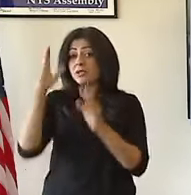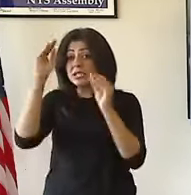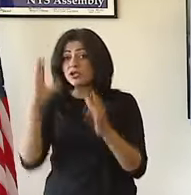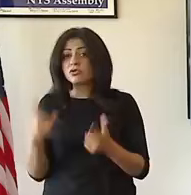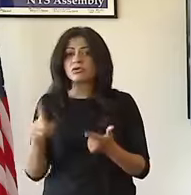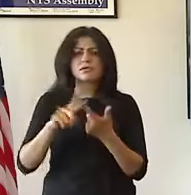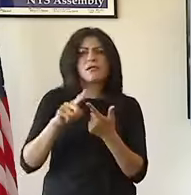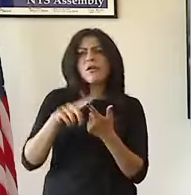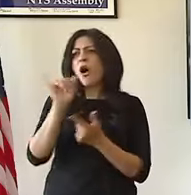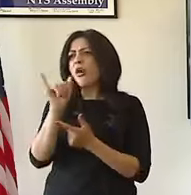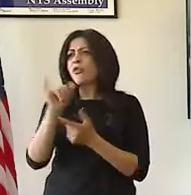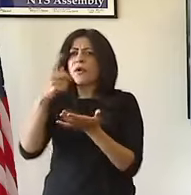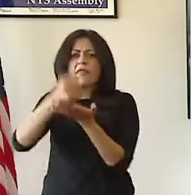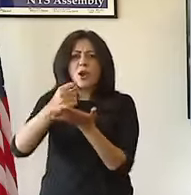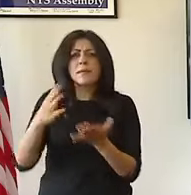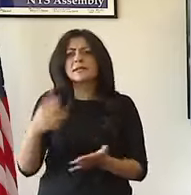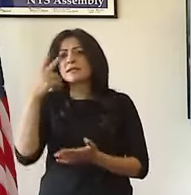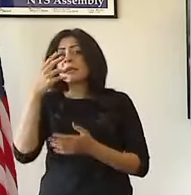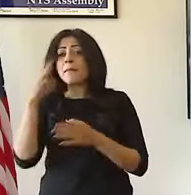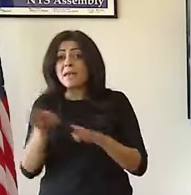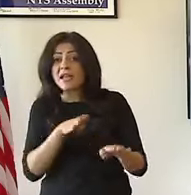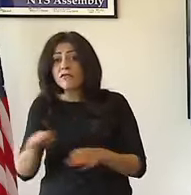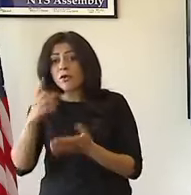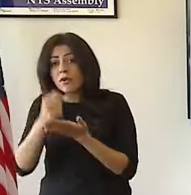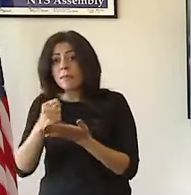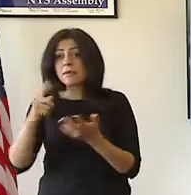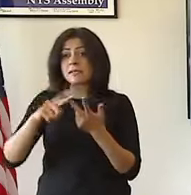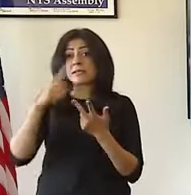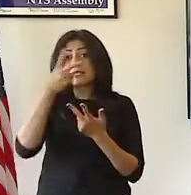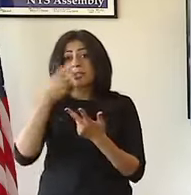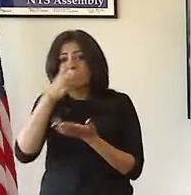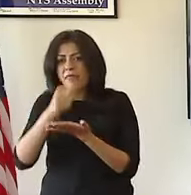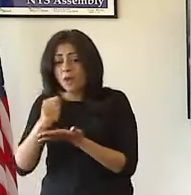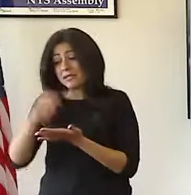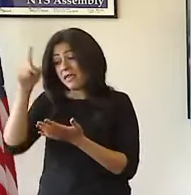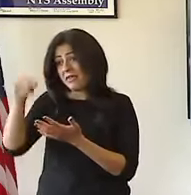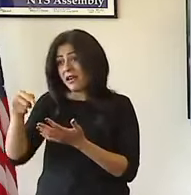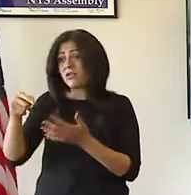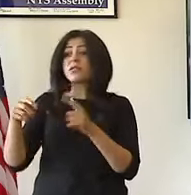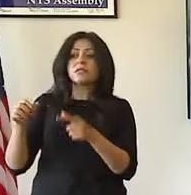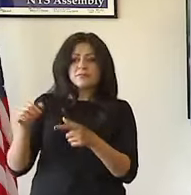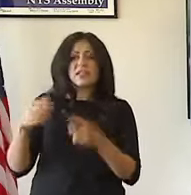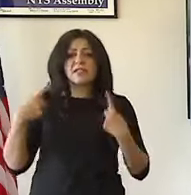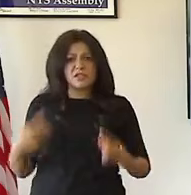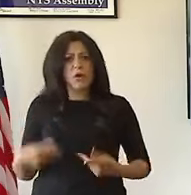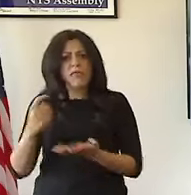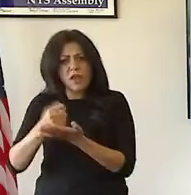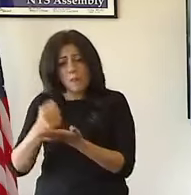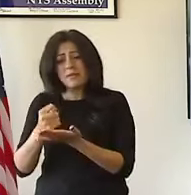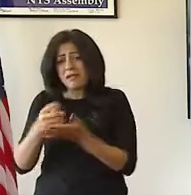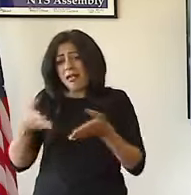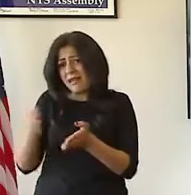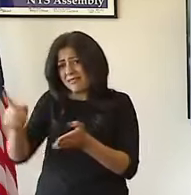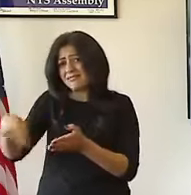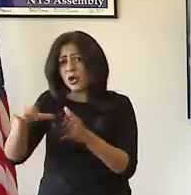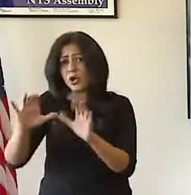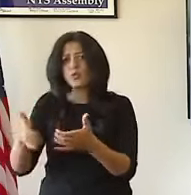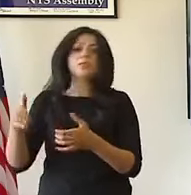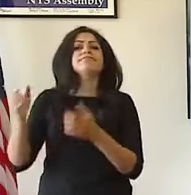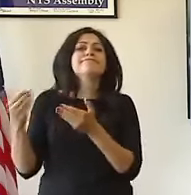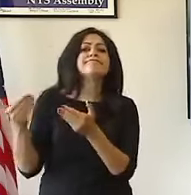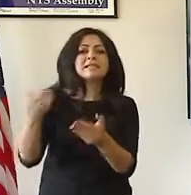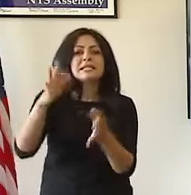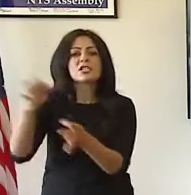occupational speech, behavioral therapists, those that are needed in order to provide these services, let them make those decisions within